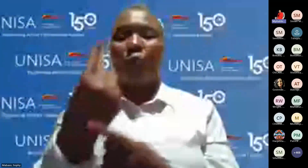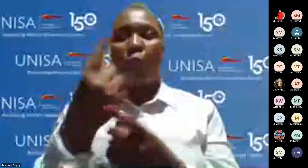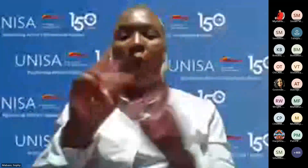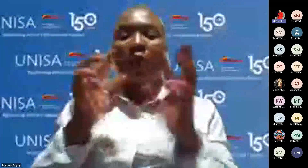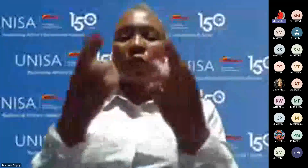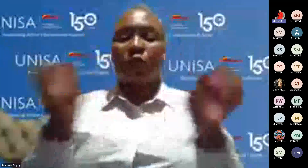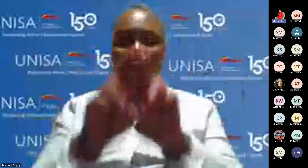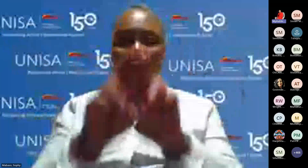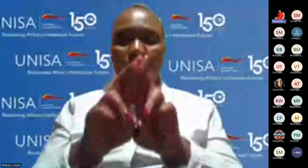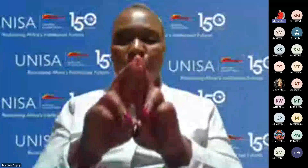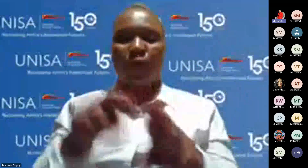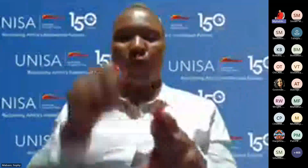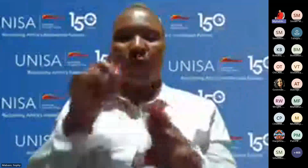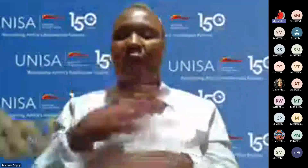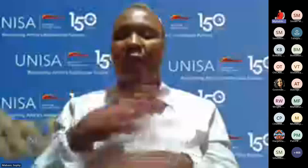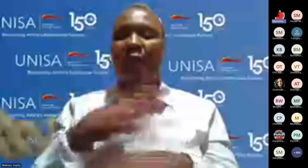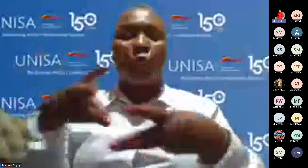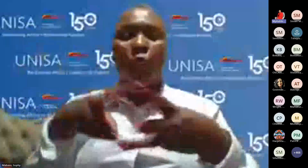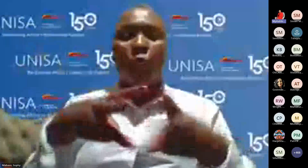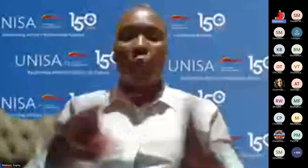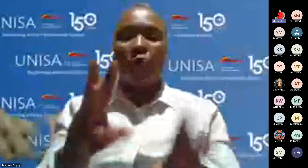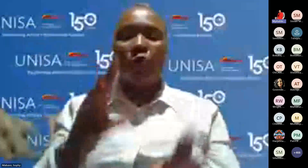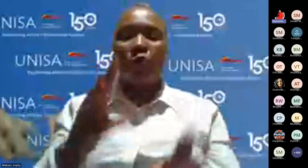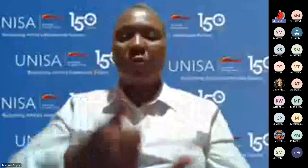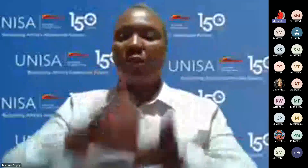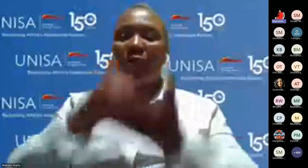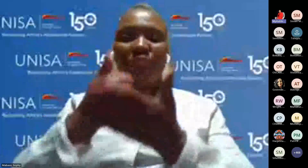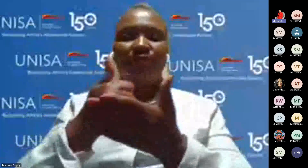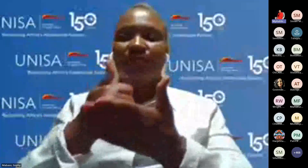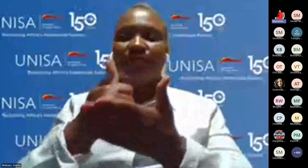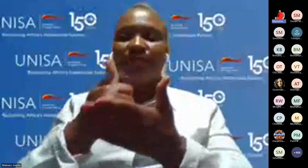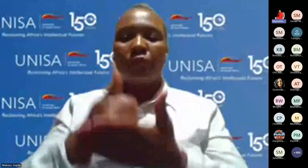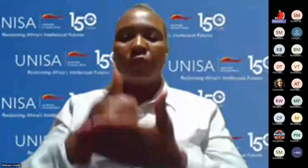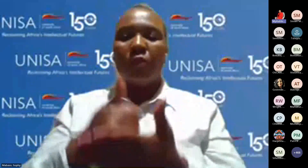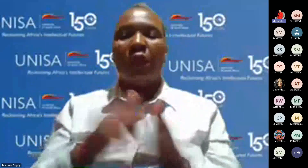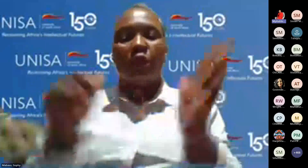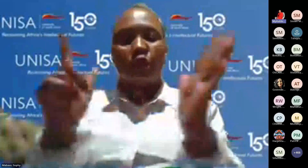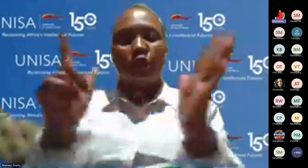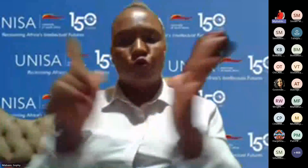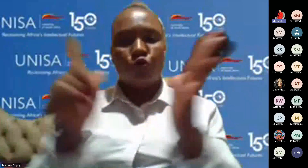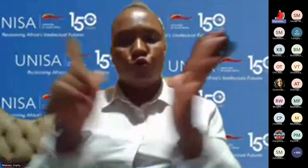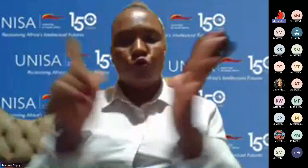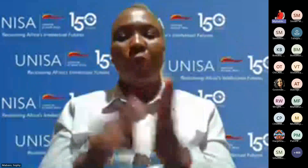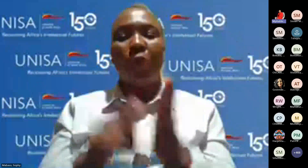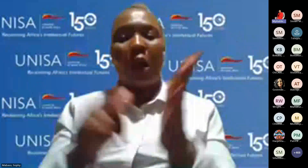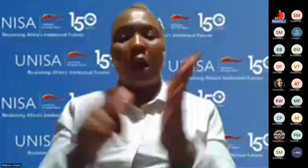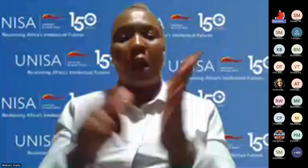So there's no way you won't be helped if you do that. If it's law, it's going to be